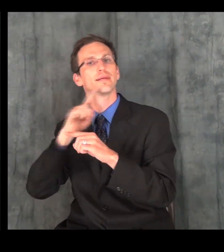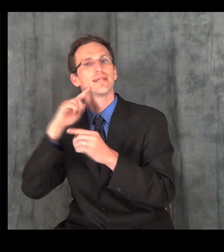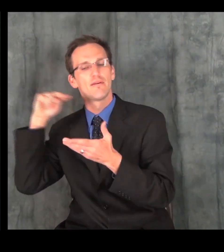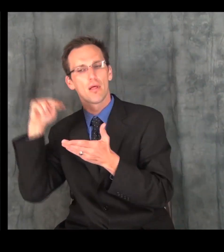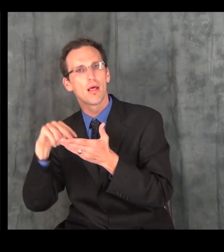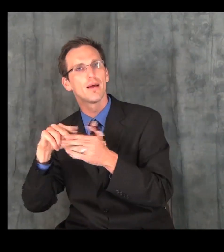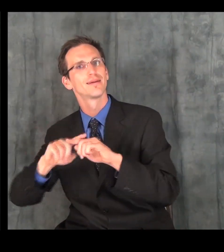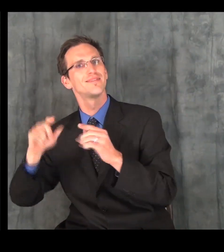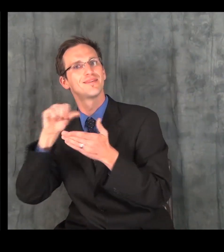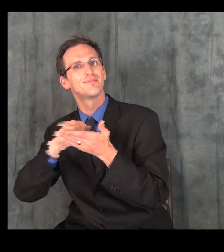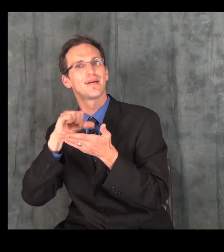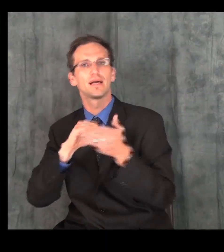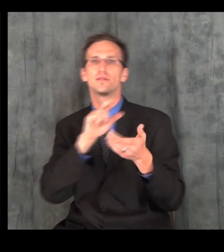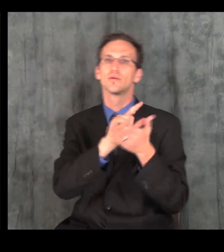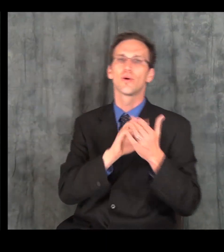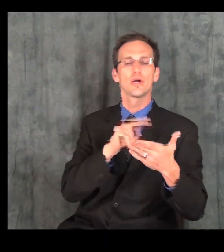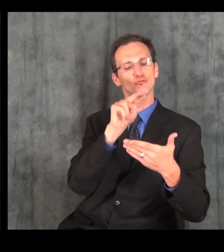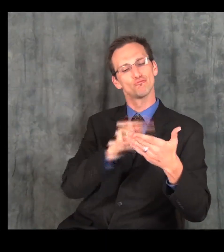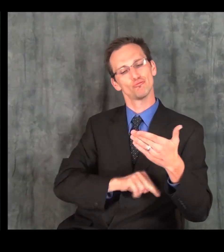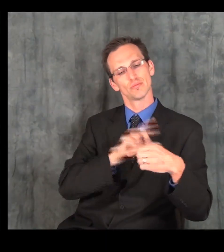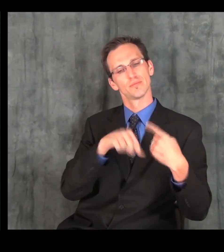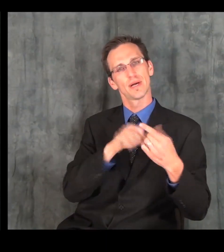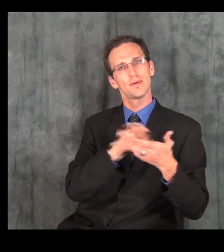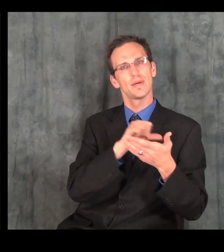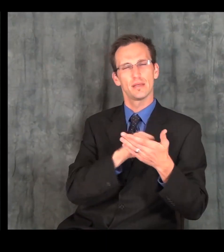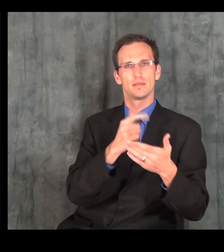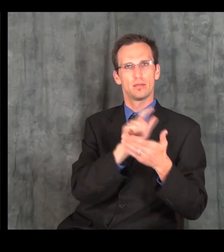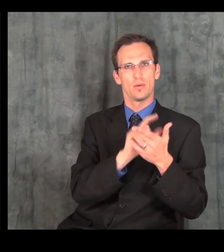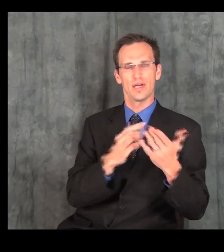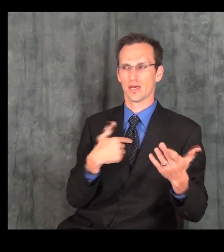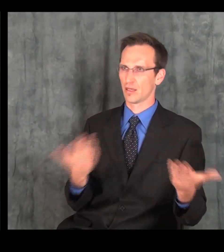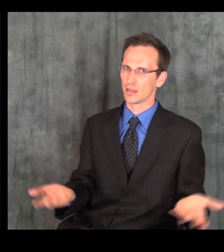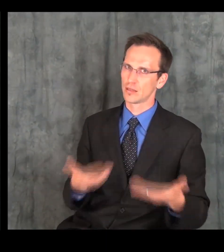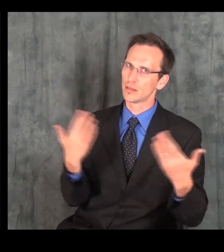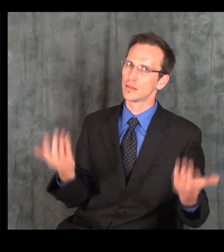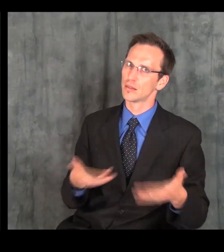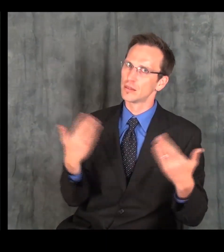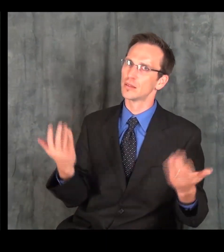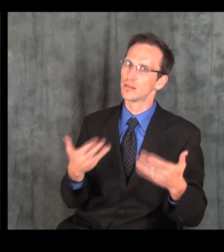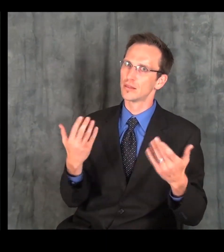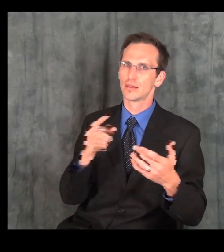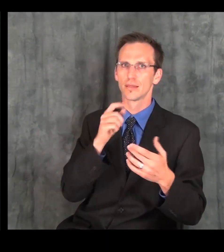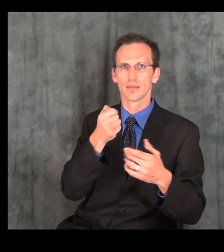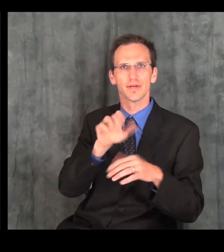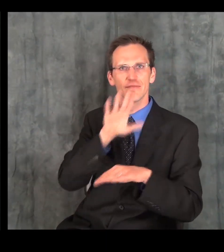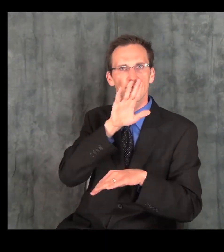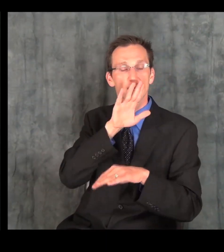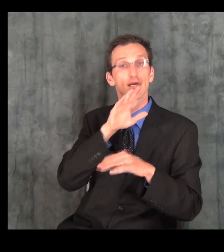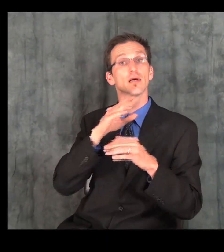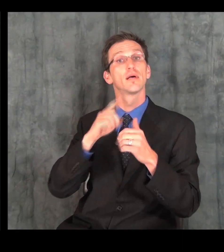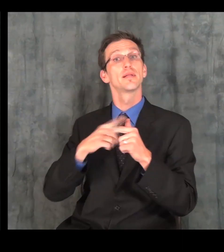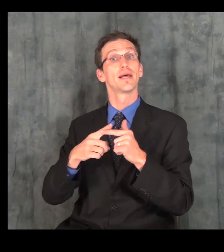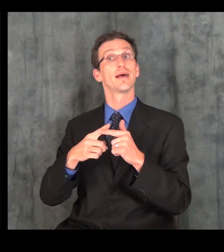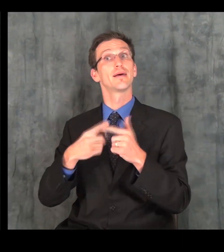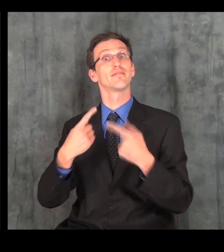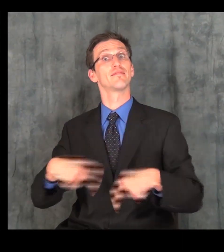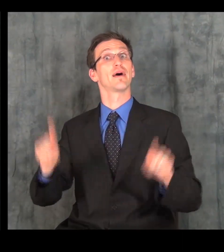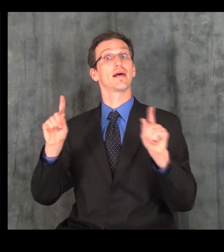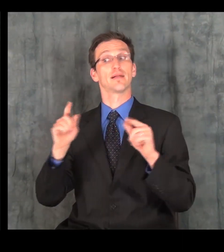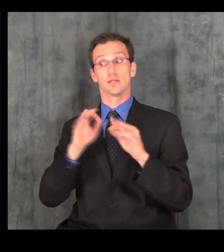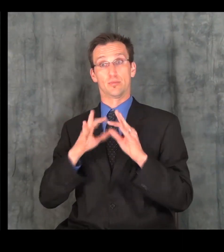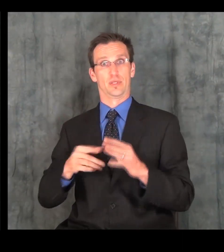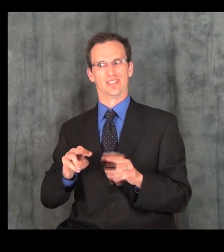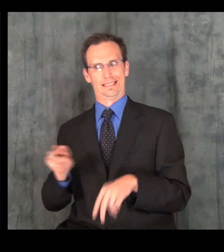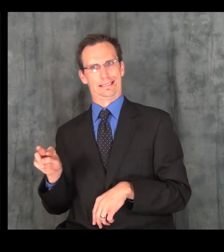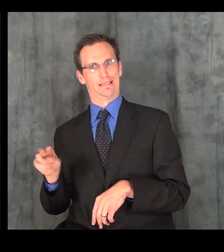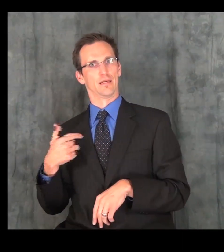about, the lawyer was getting a bit irritated, and in the end the interpreter intervened and said, I can see